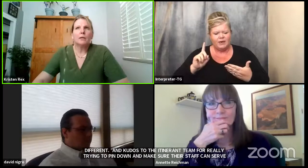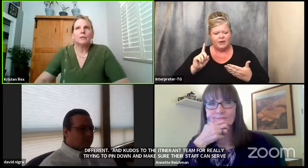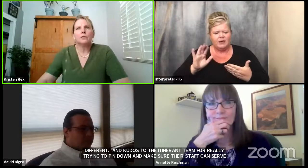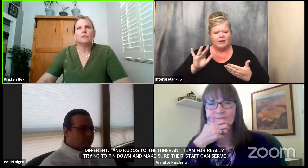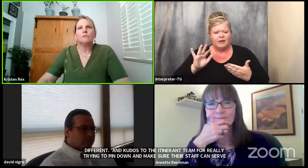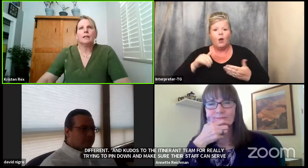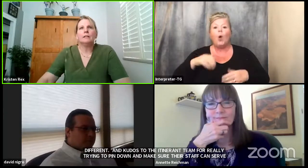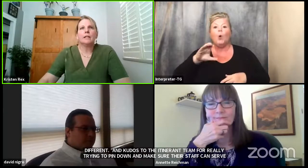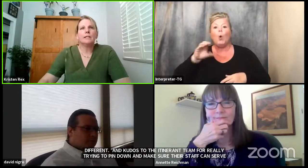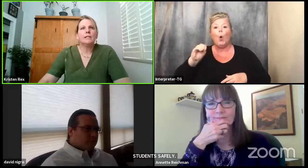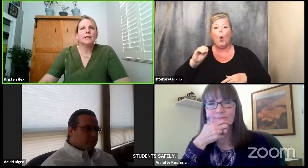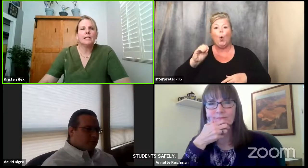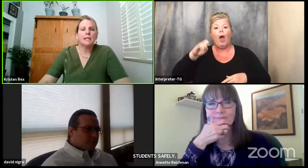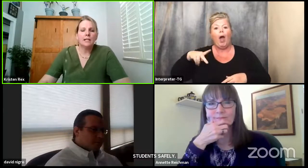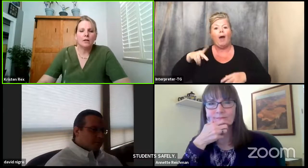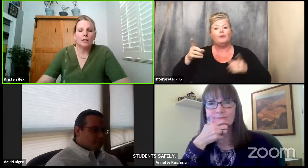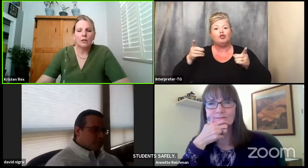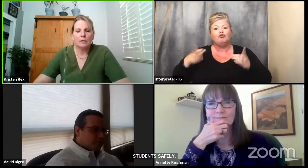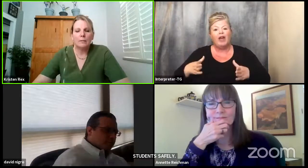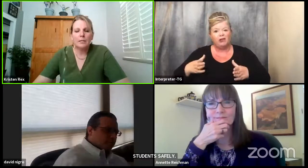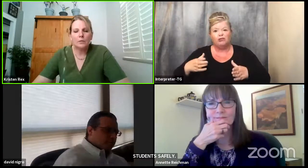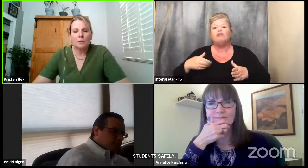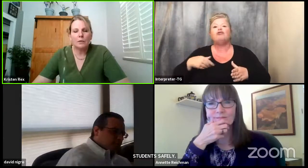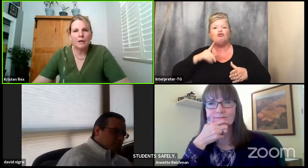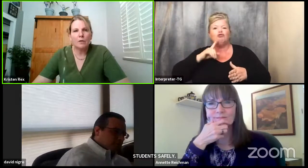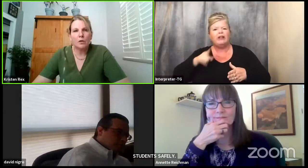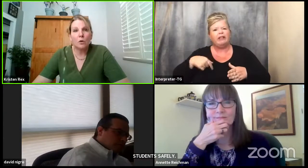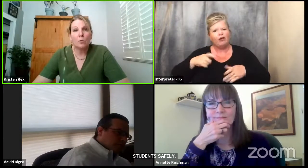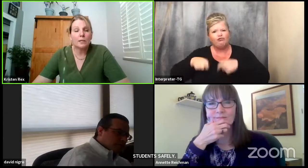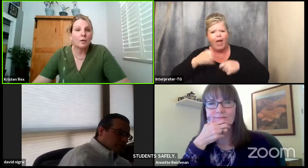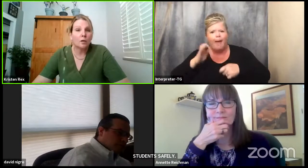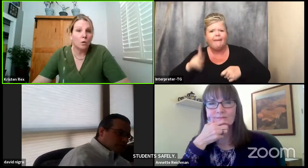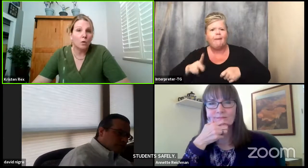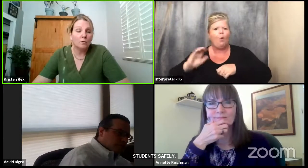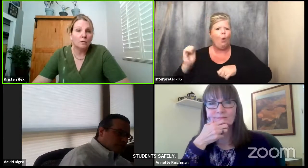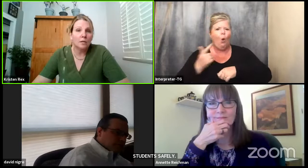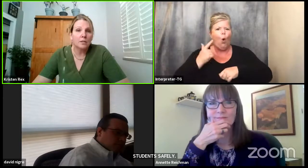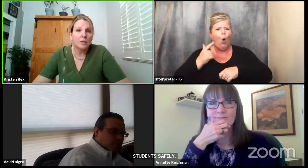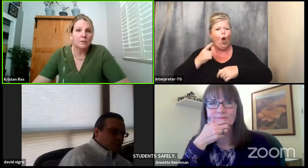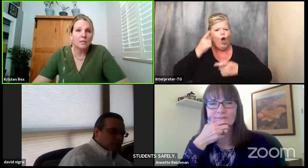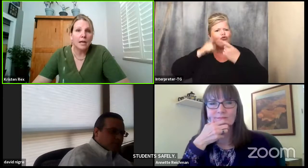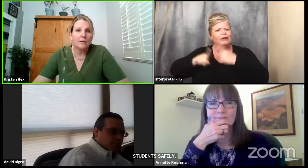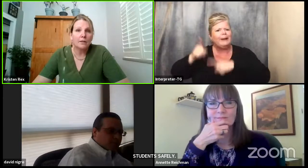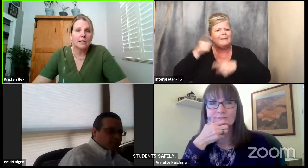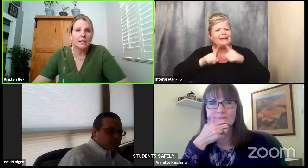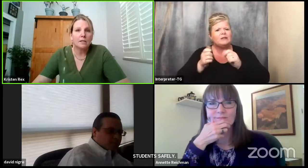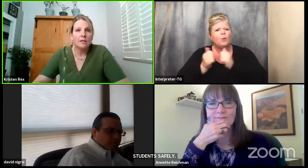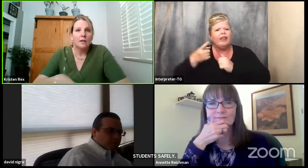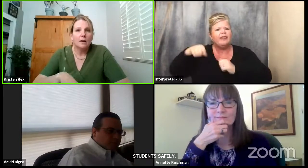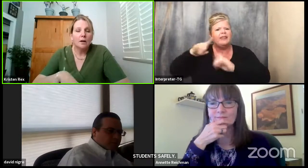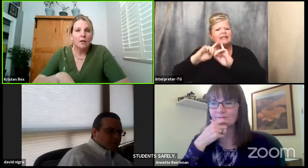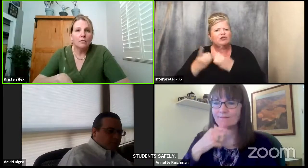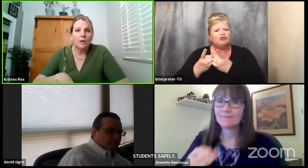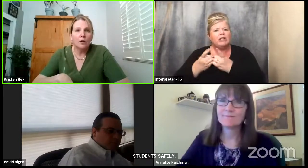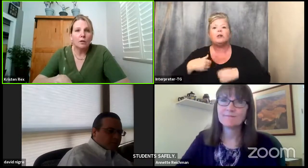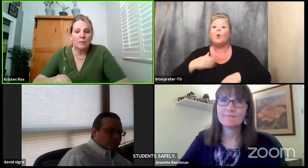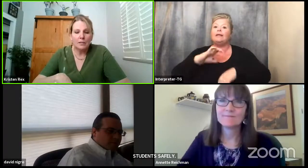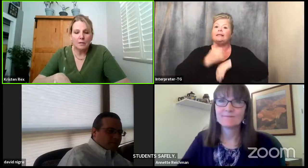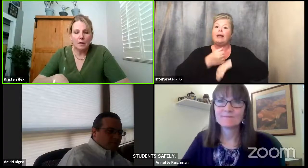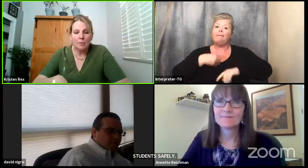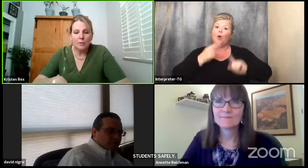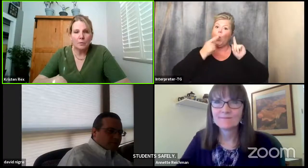Co-op directors are finalizing any and all agreements. We have a goal, we set a goal for ourselves to have at least all of our